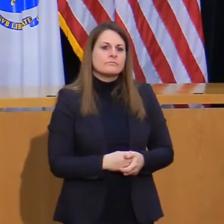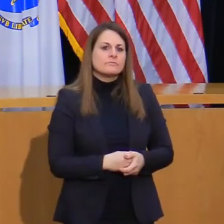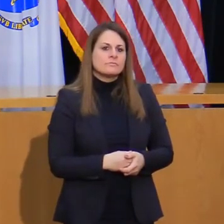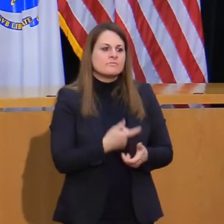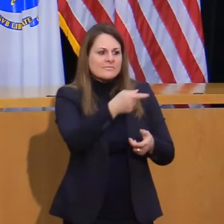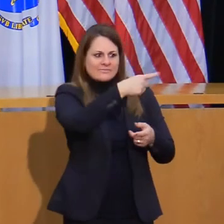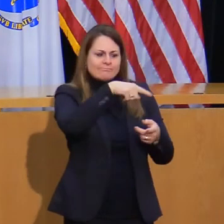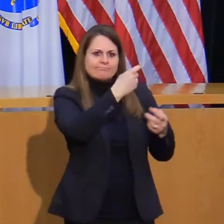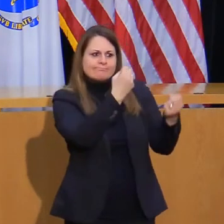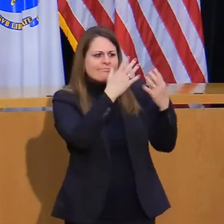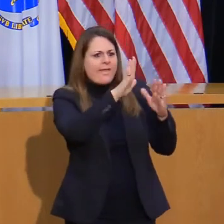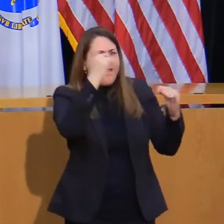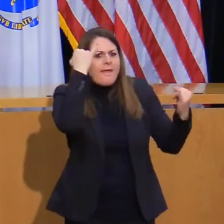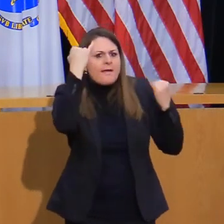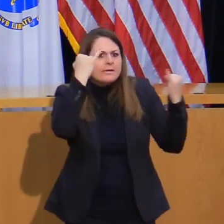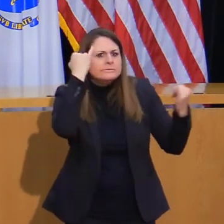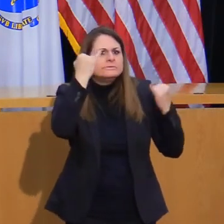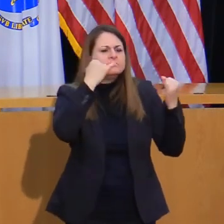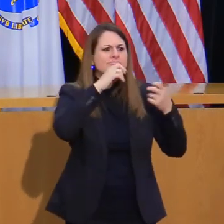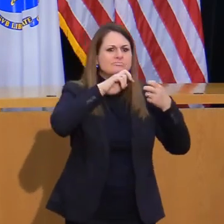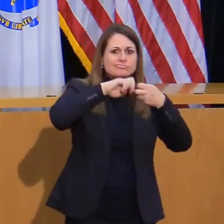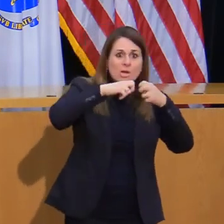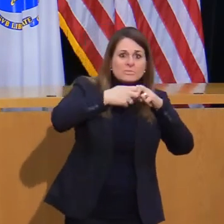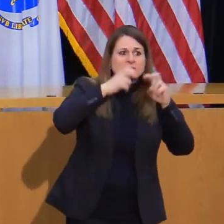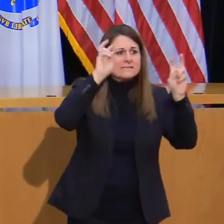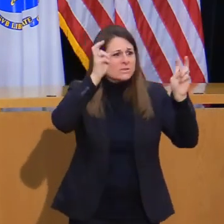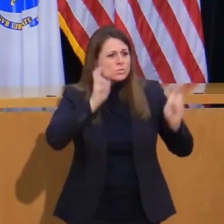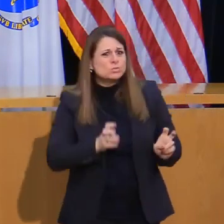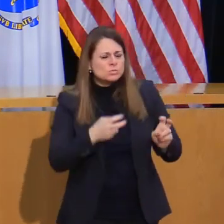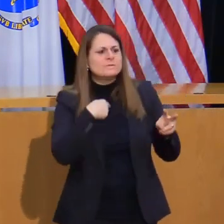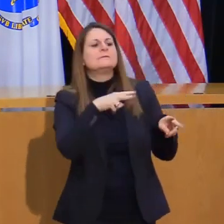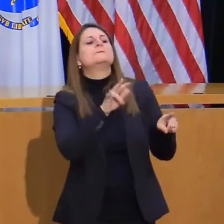the folks in the legislative leadership here about